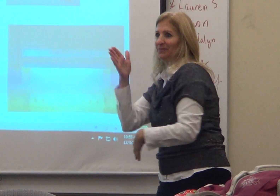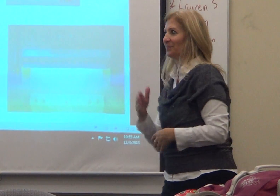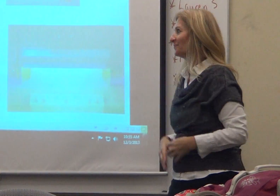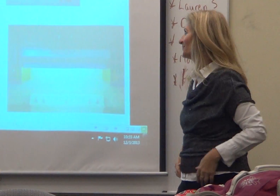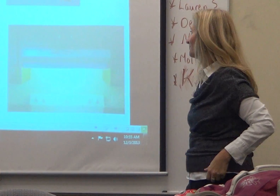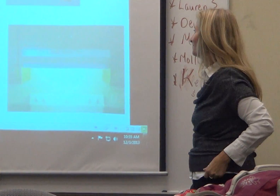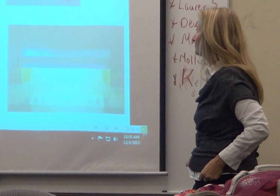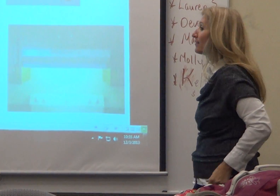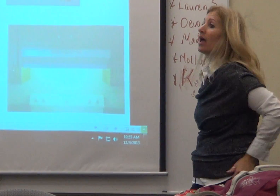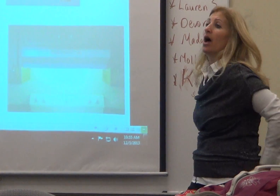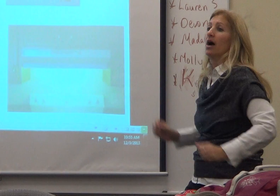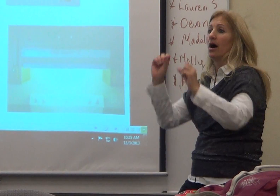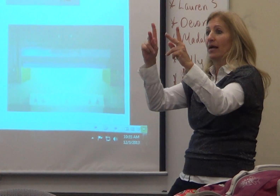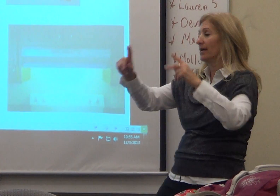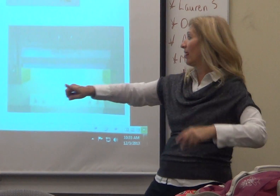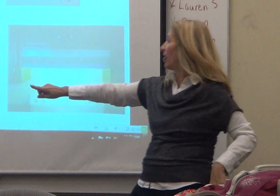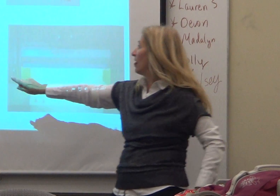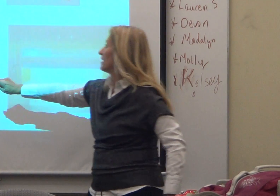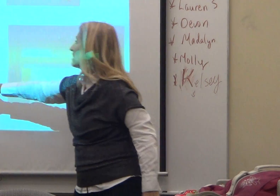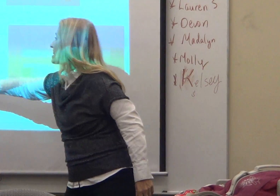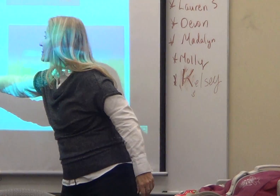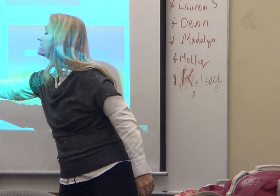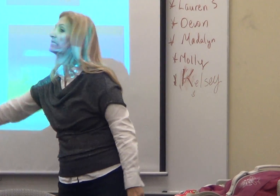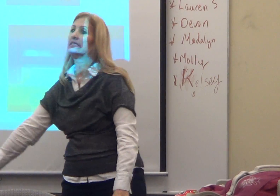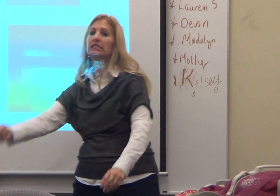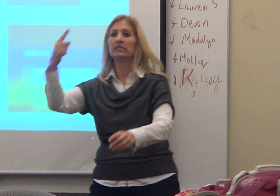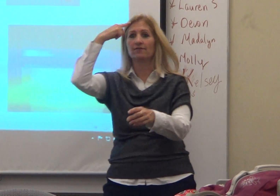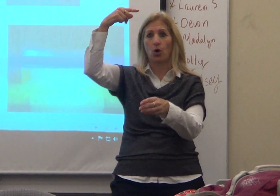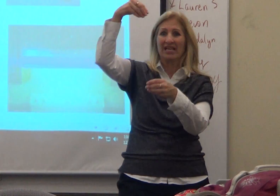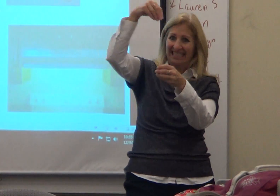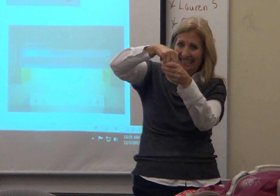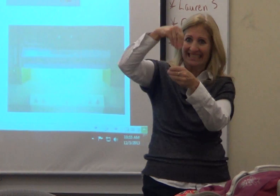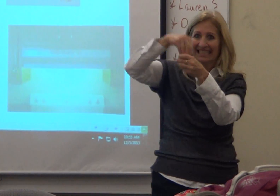cue. But this is a lot easier and a lot more accessible and visual.